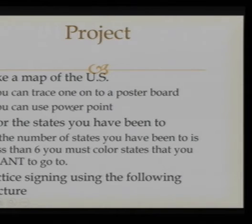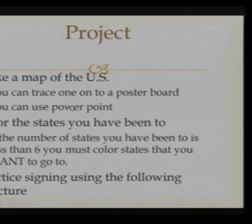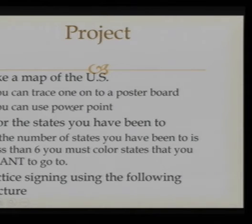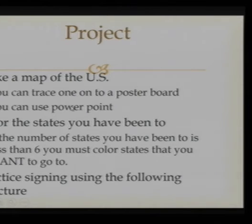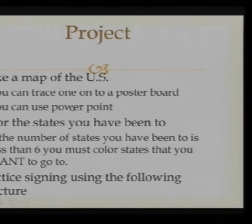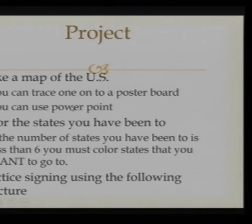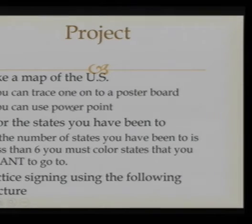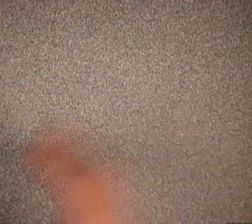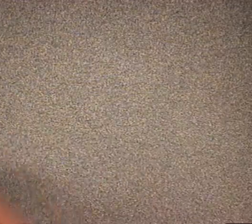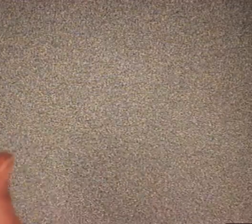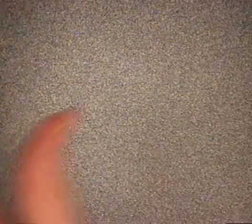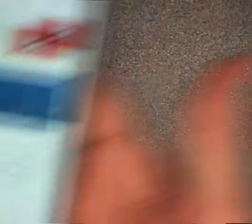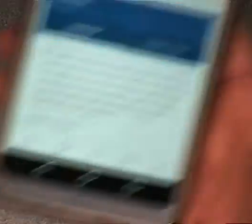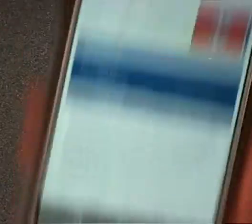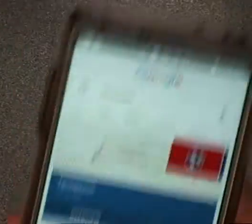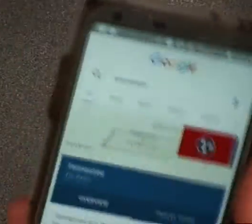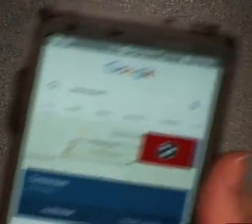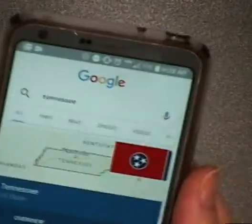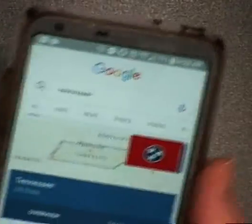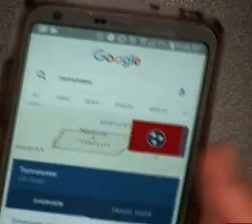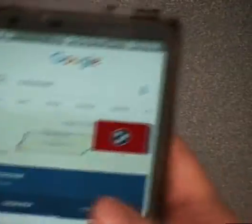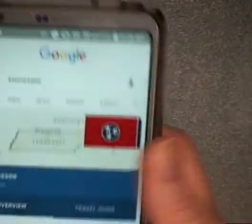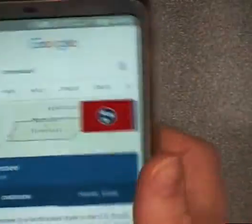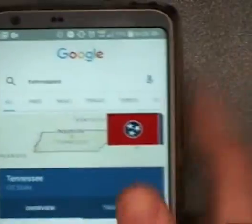to, again, like take a screenshot of that,